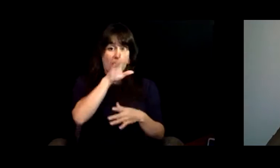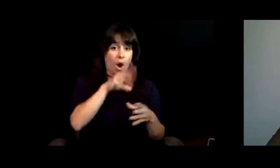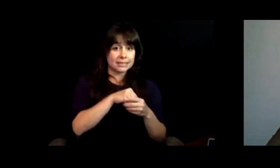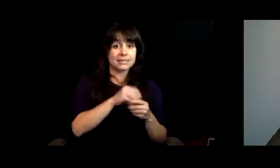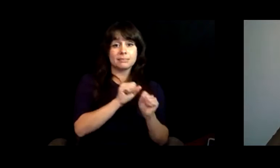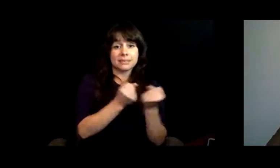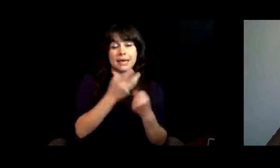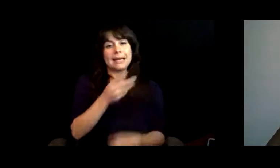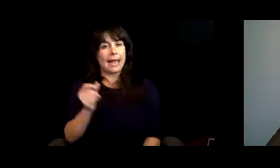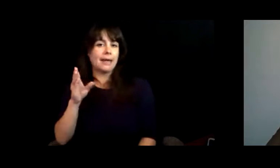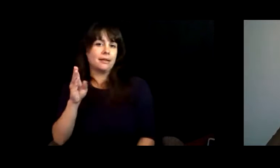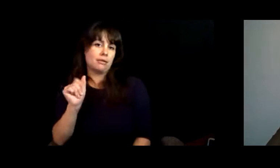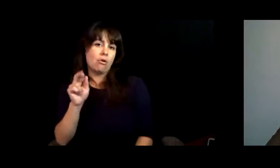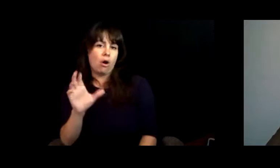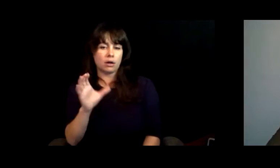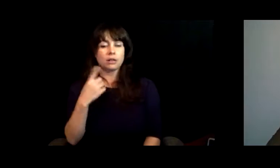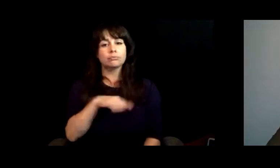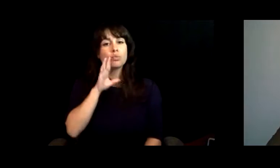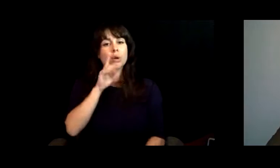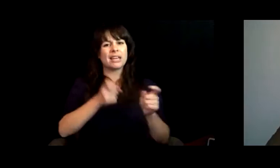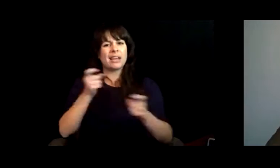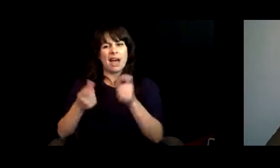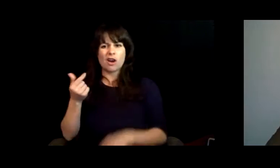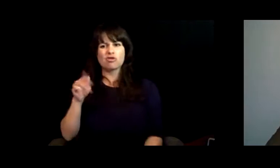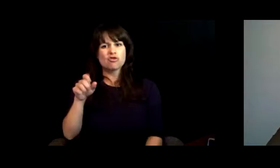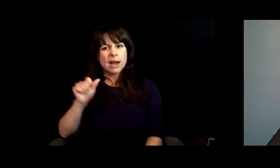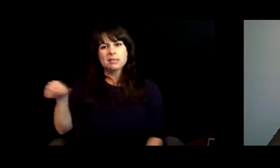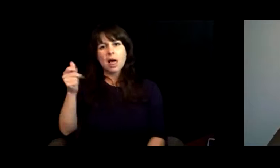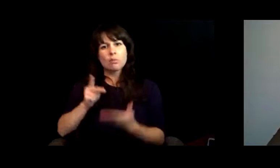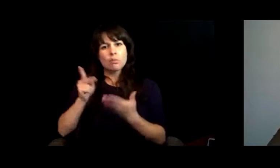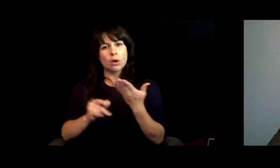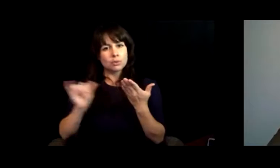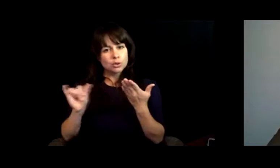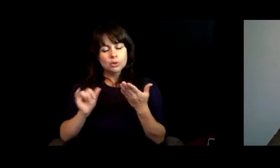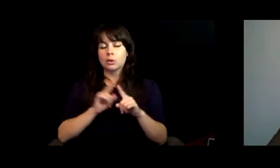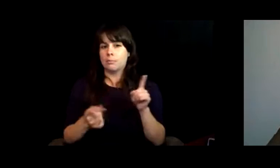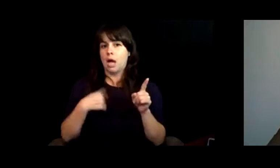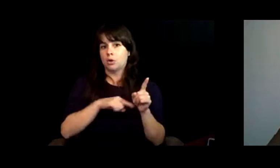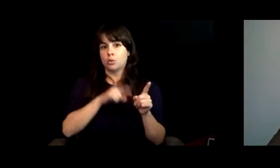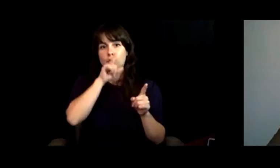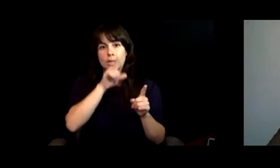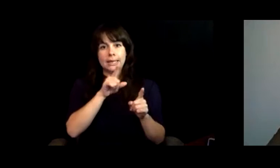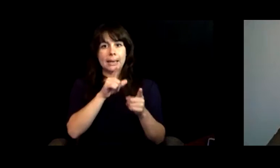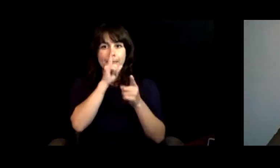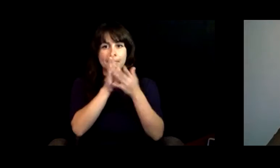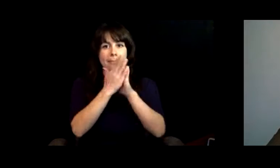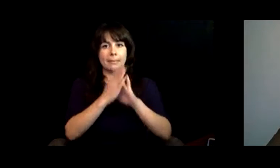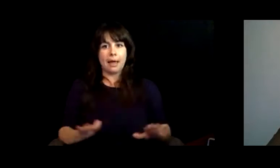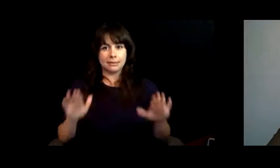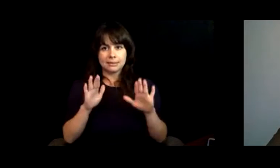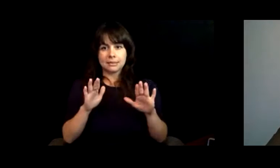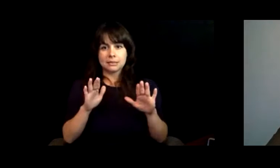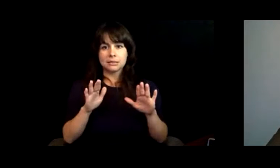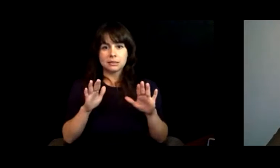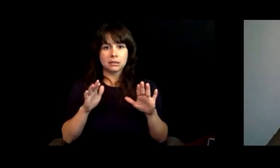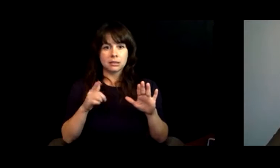grants for other programs. But, you know, I'm blessed. You know, they say to whom much is given, much is expected.